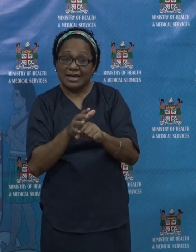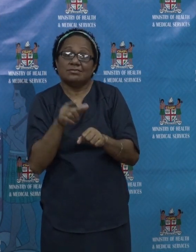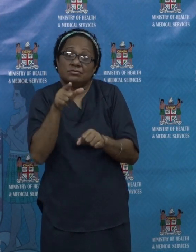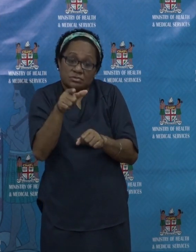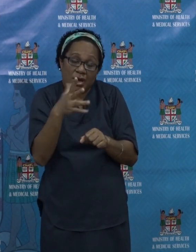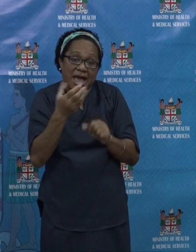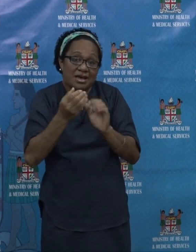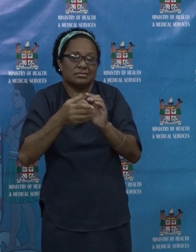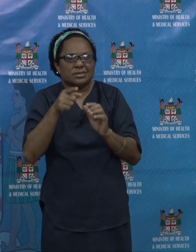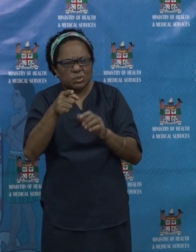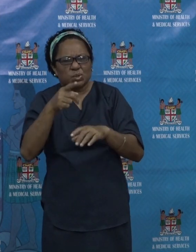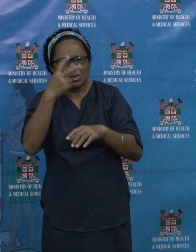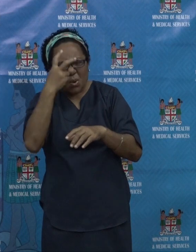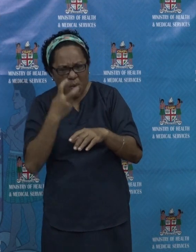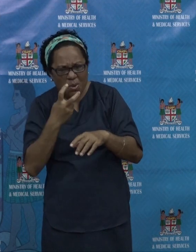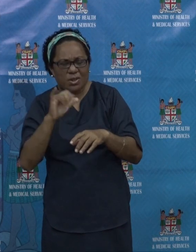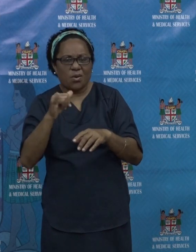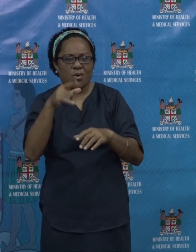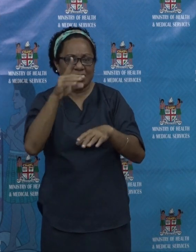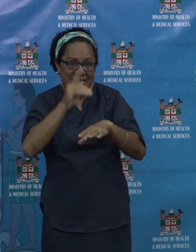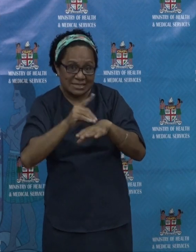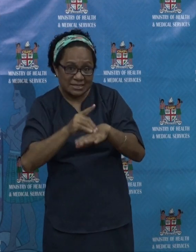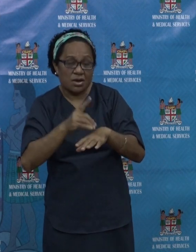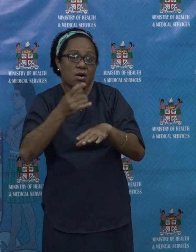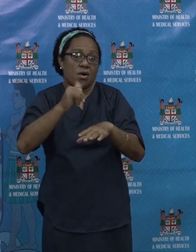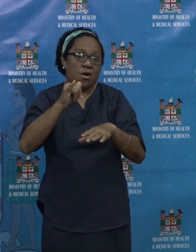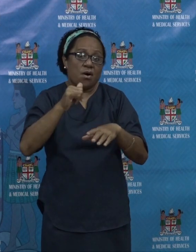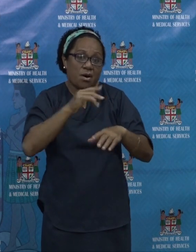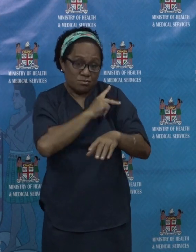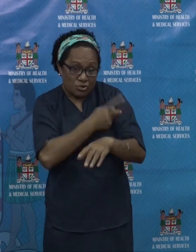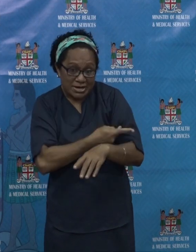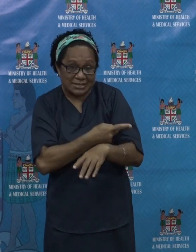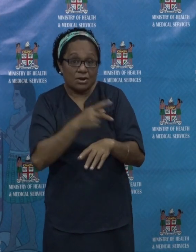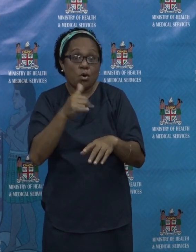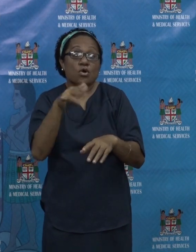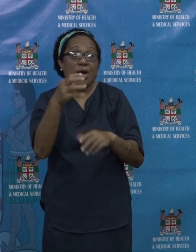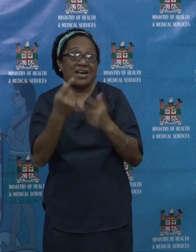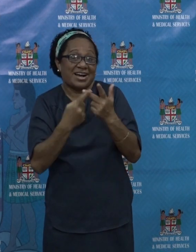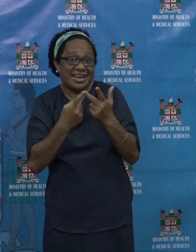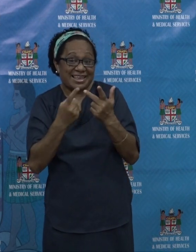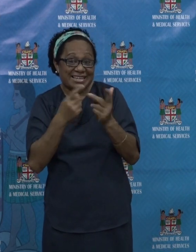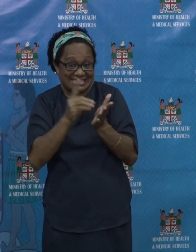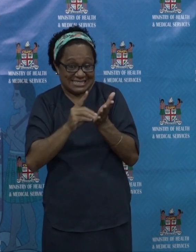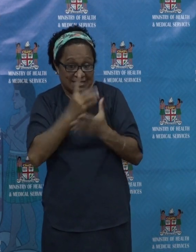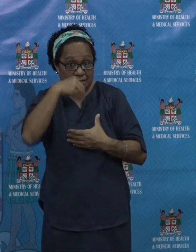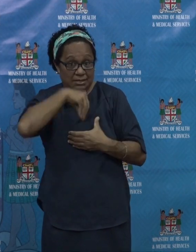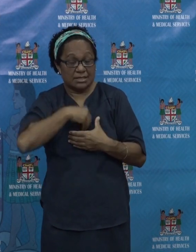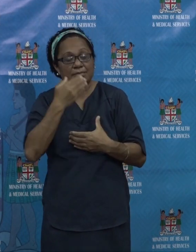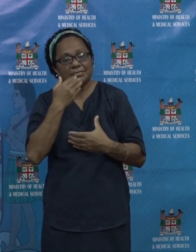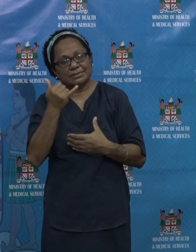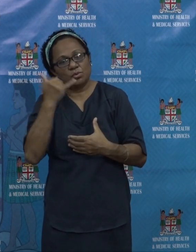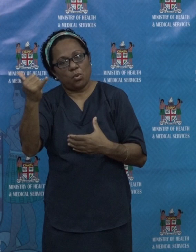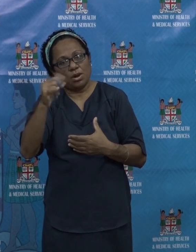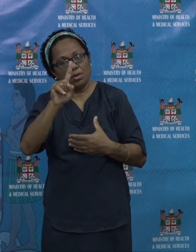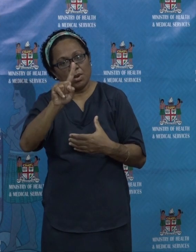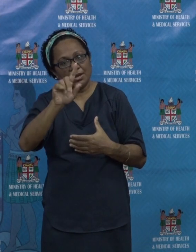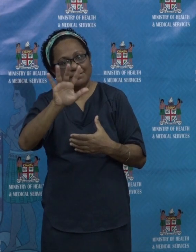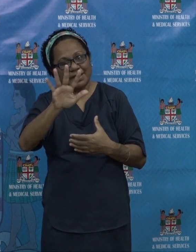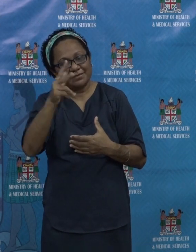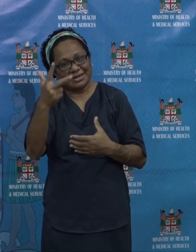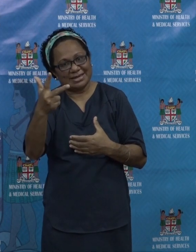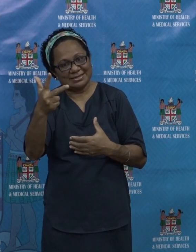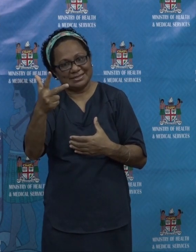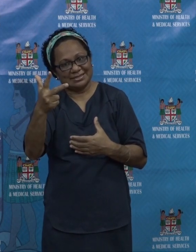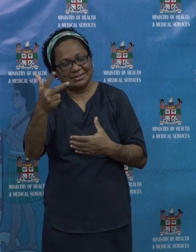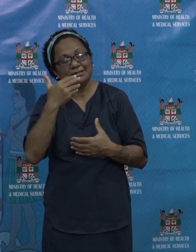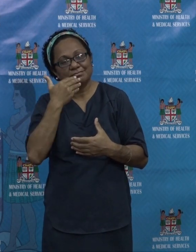severe COVID-19, we need you to engage early with our 165 and our 158 helpline while your